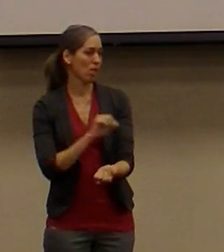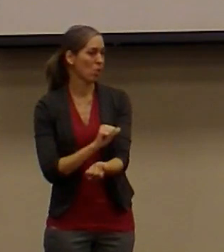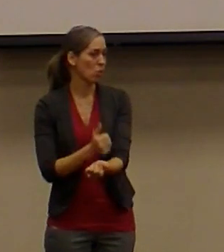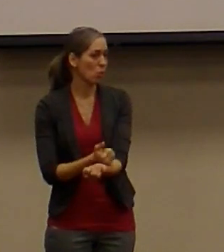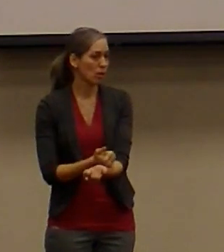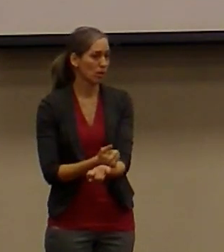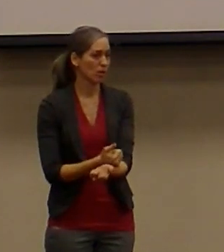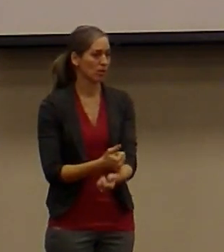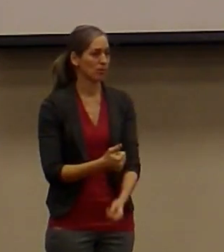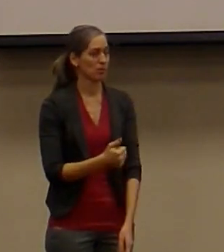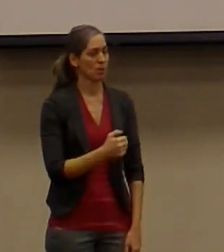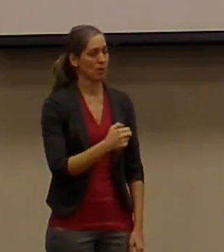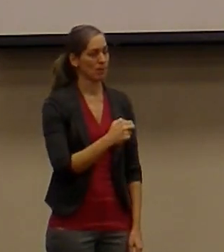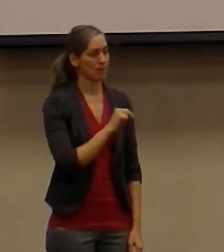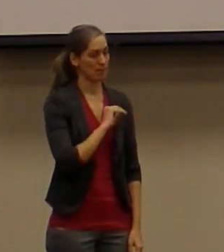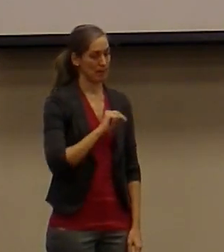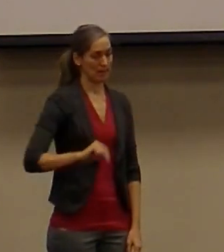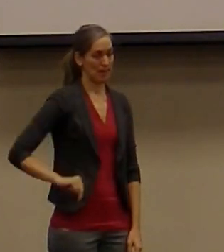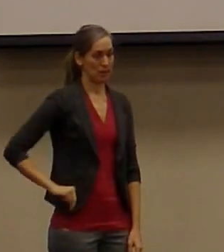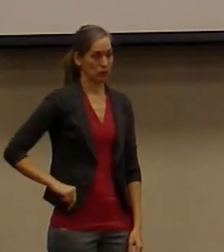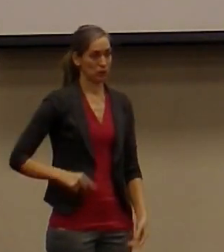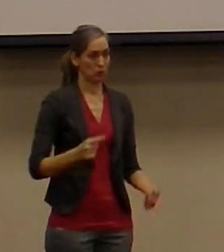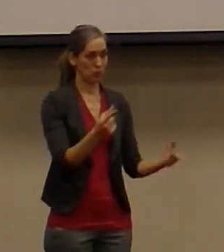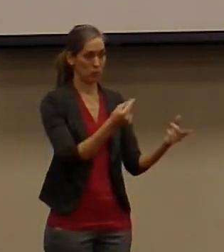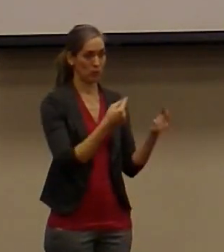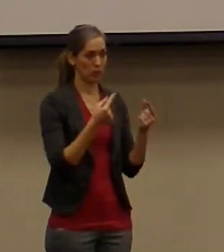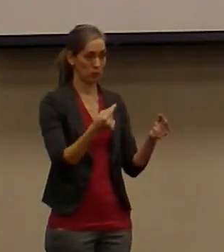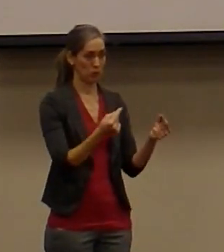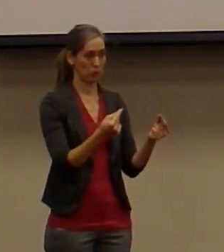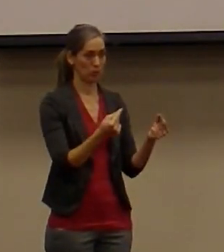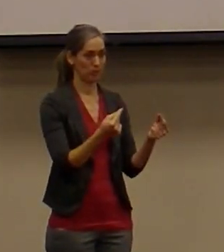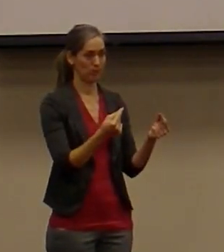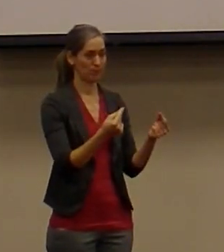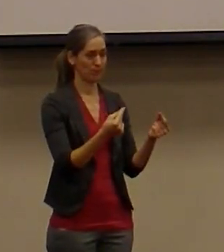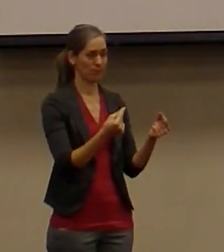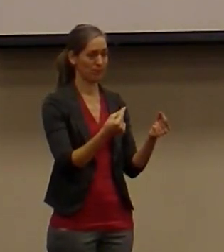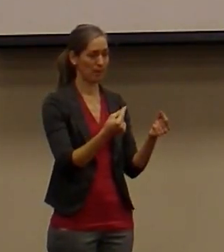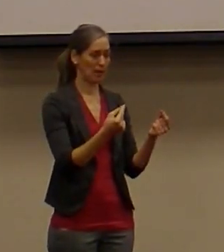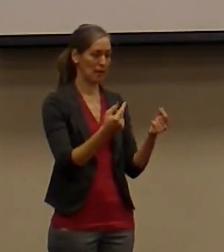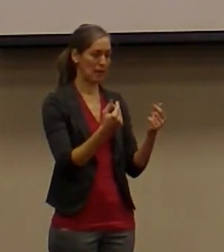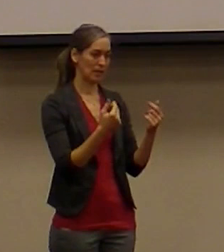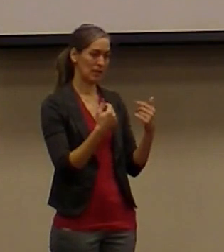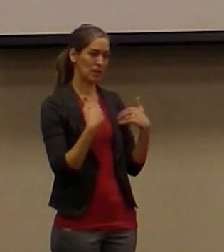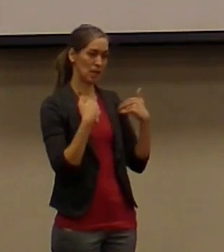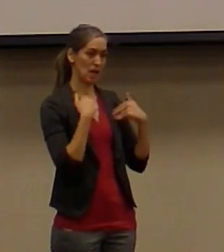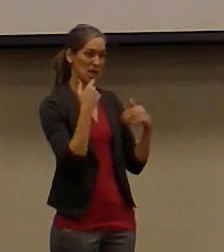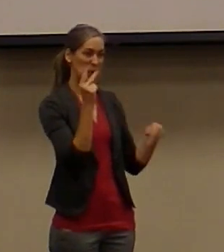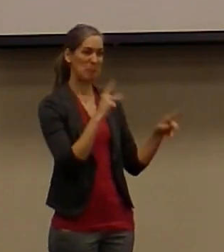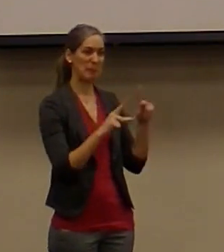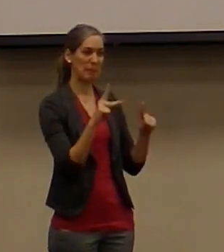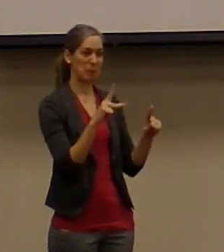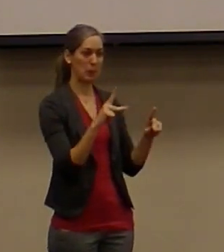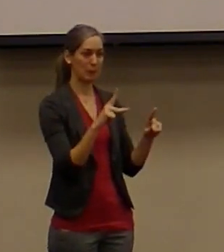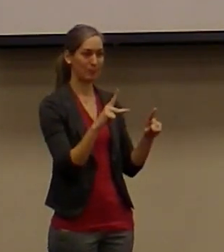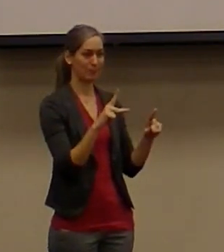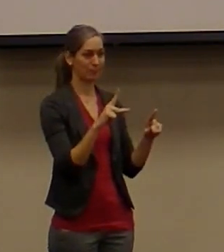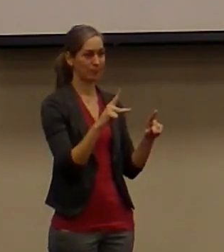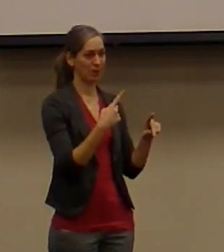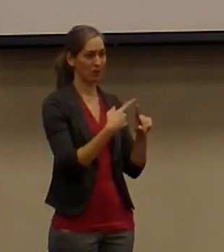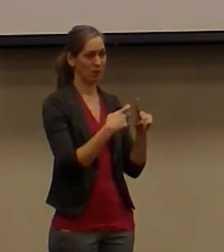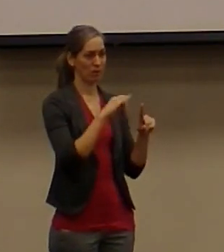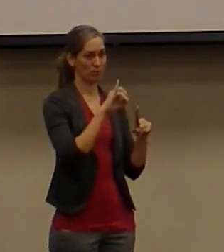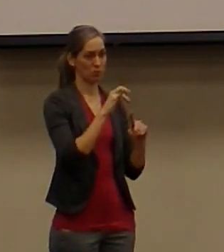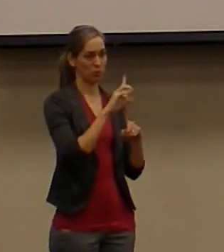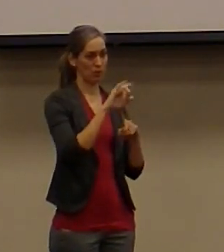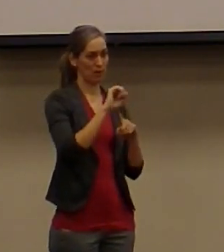of the younger people of the higher part of the society of Judah back to